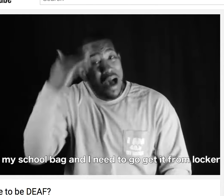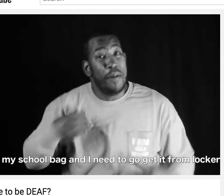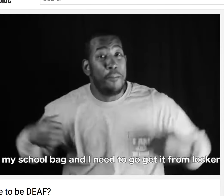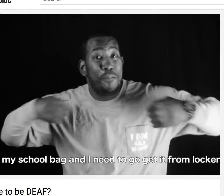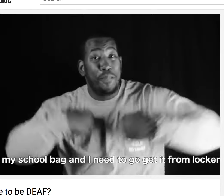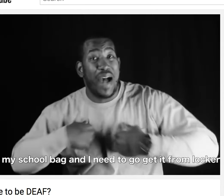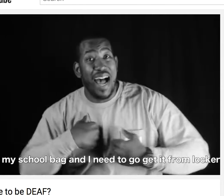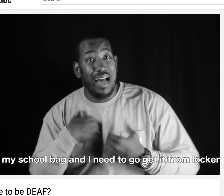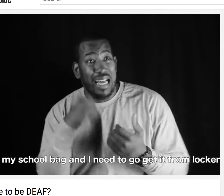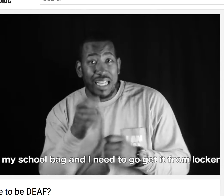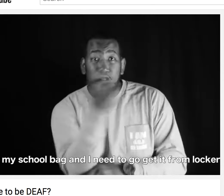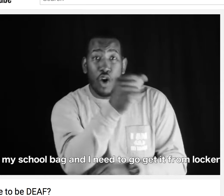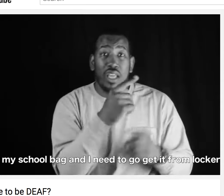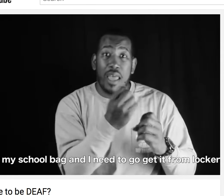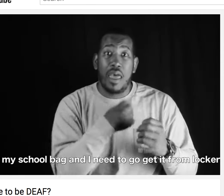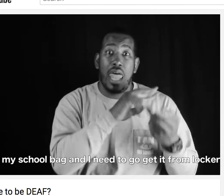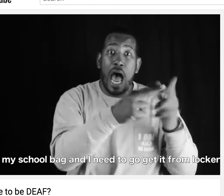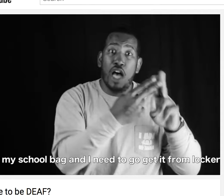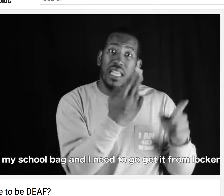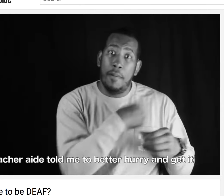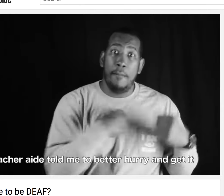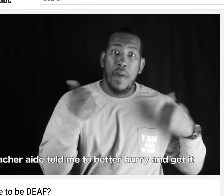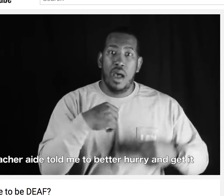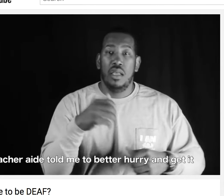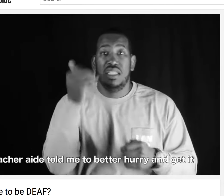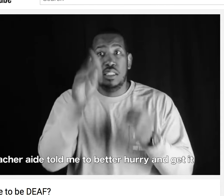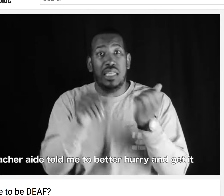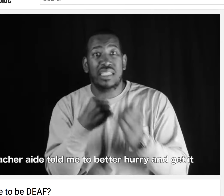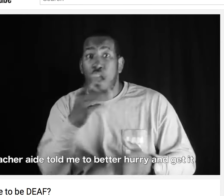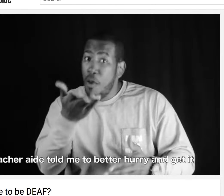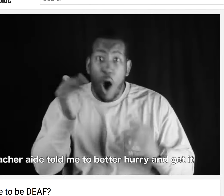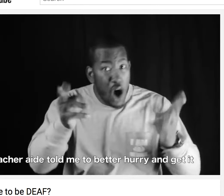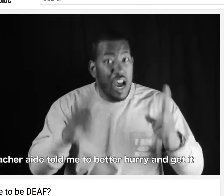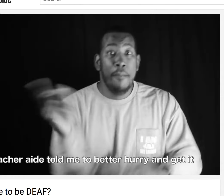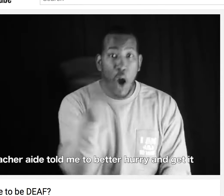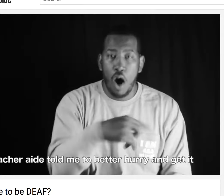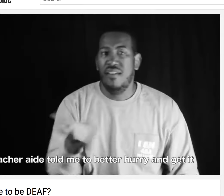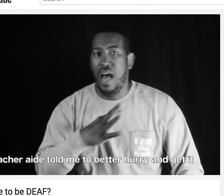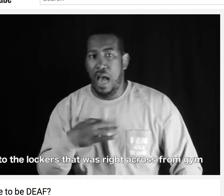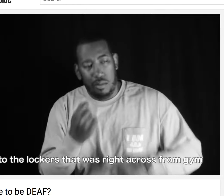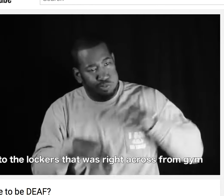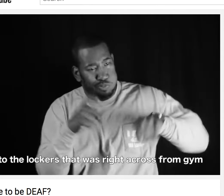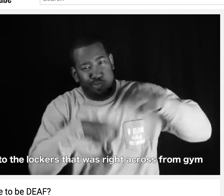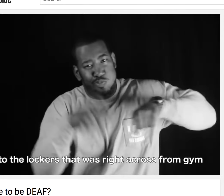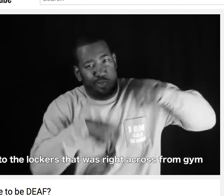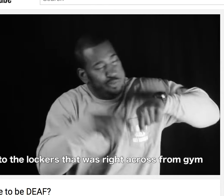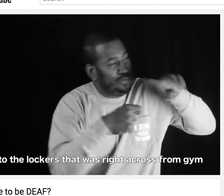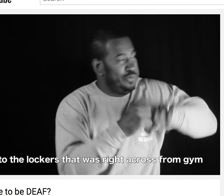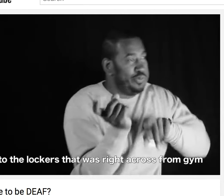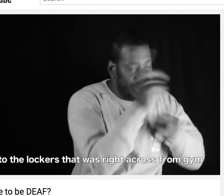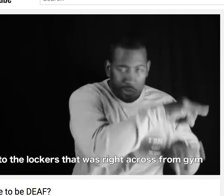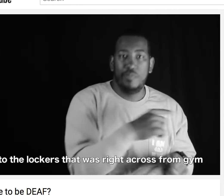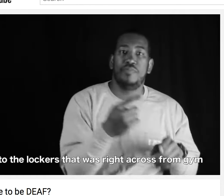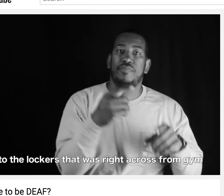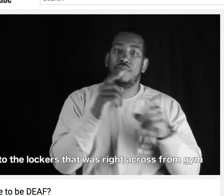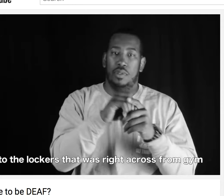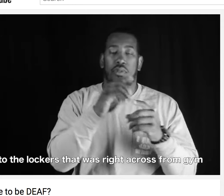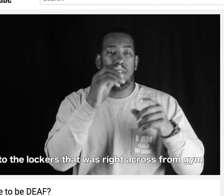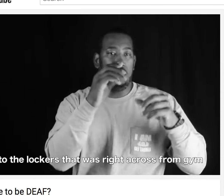I need to go. I need to go. and grab it. And I ran as fast as I could to go get